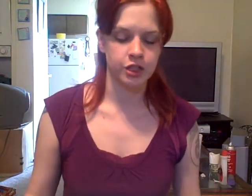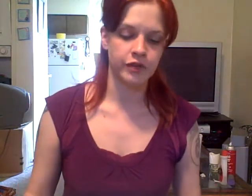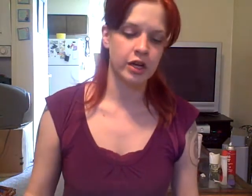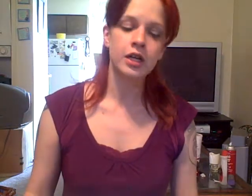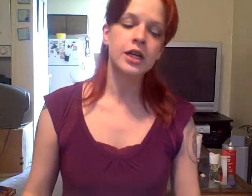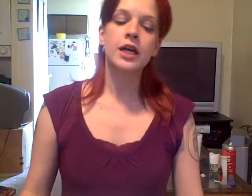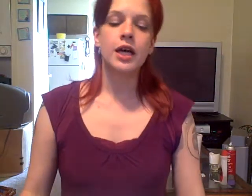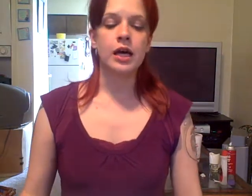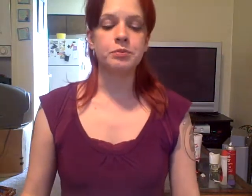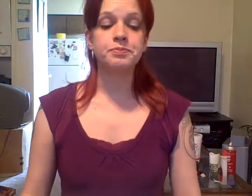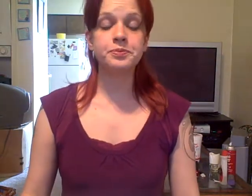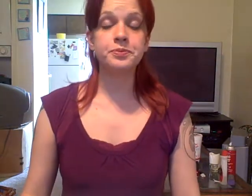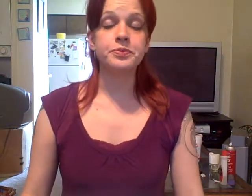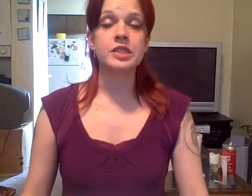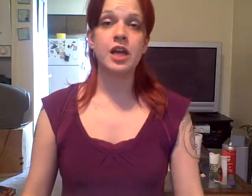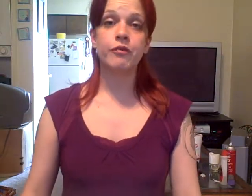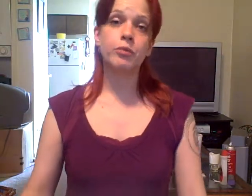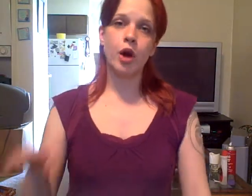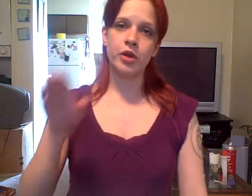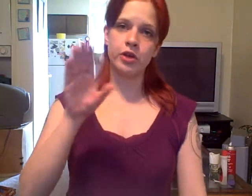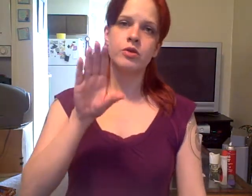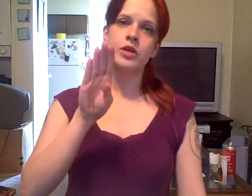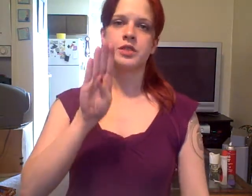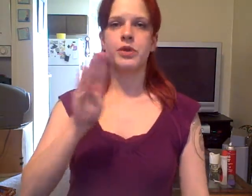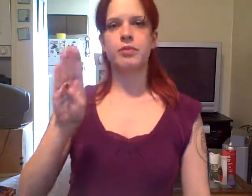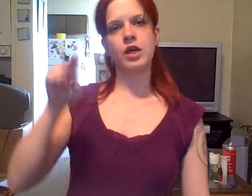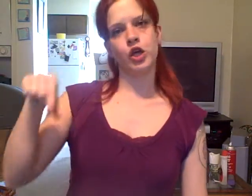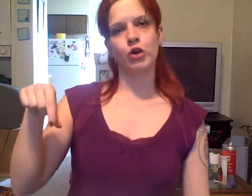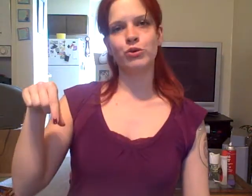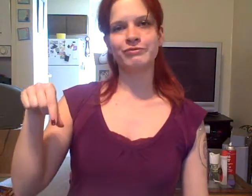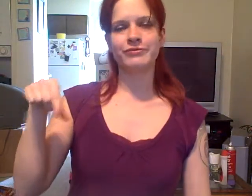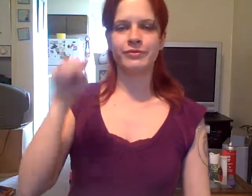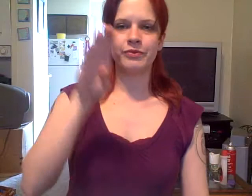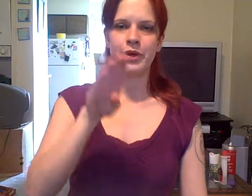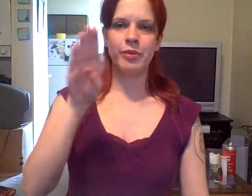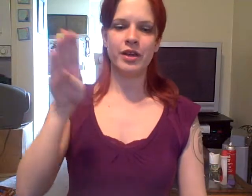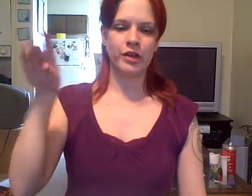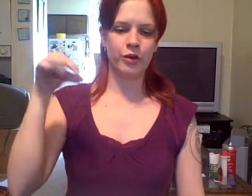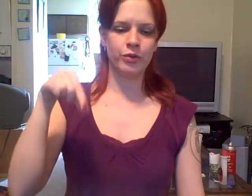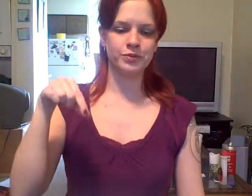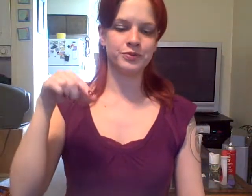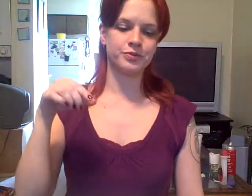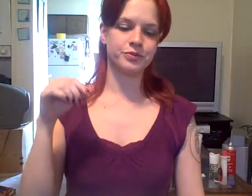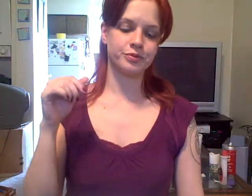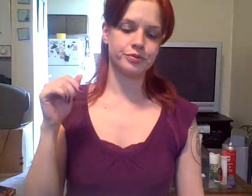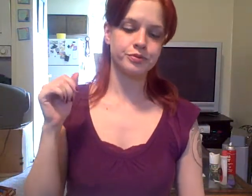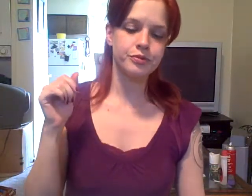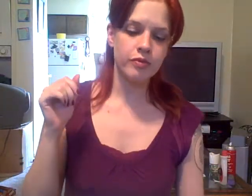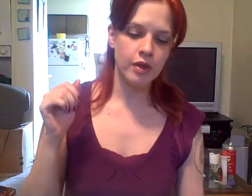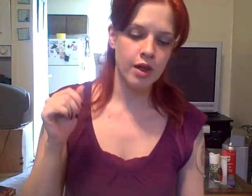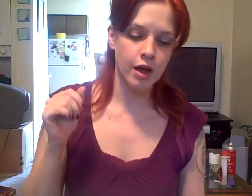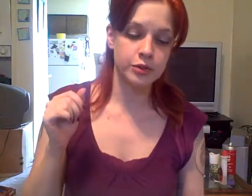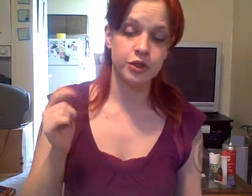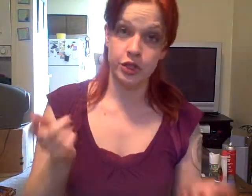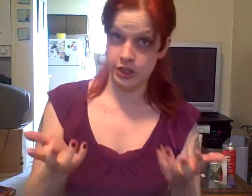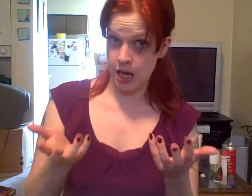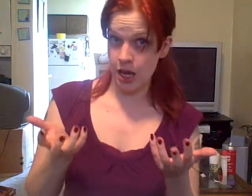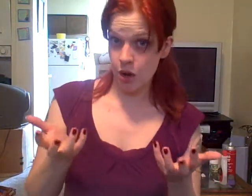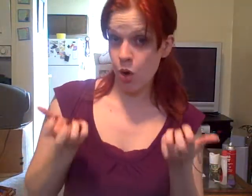there. The sign for barbecue is BBQ. BBQ. So you could say,